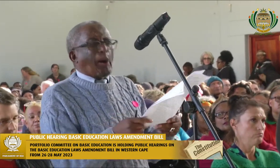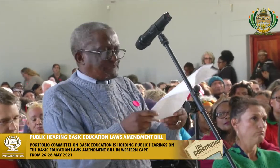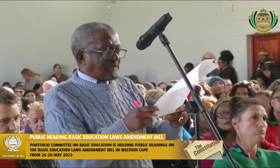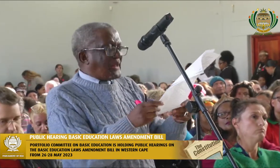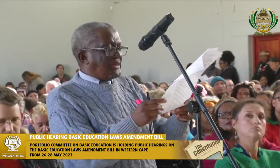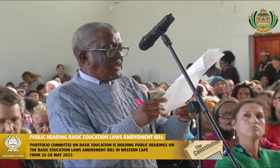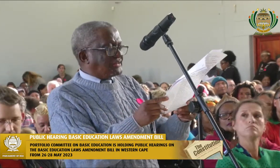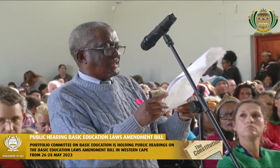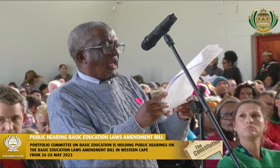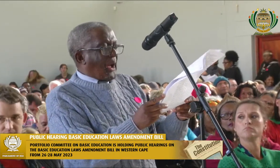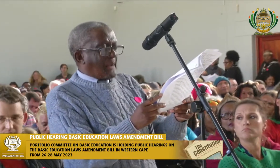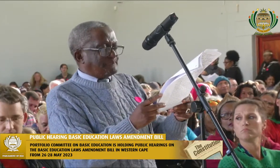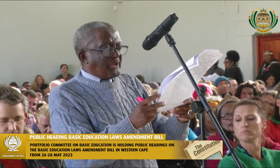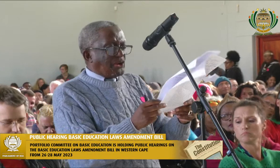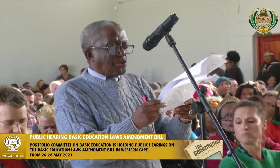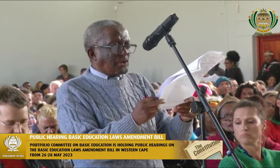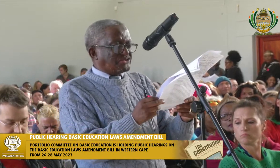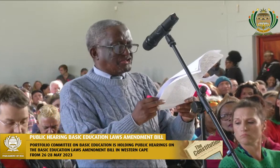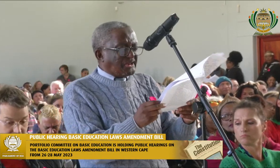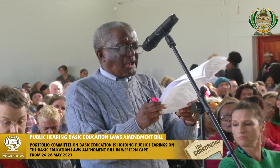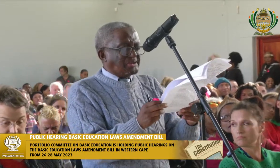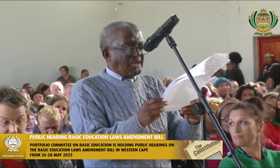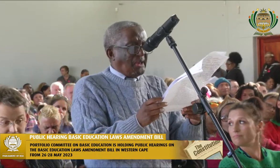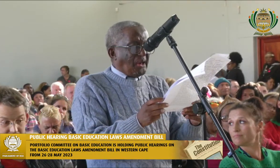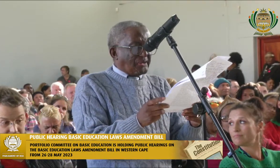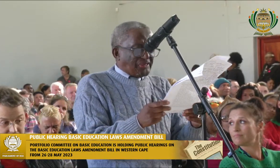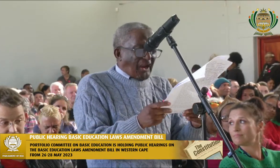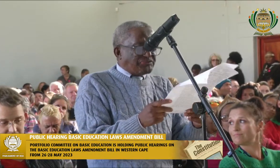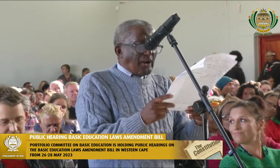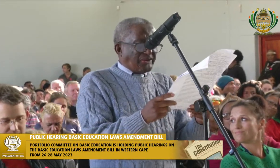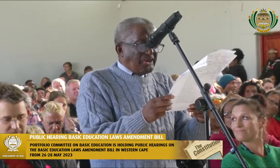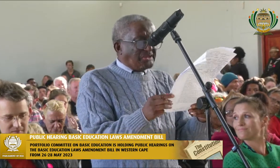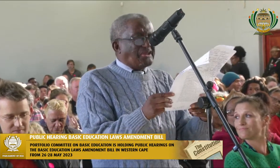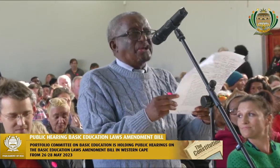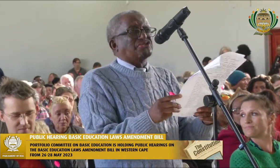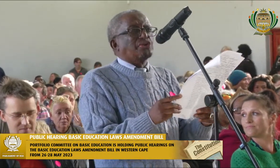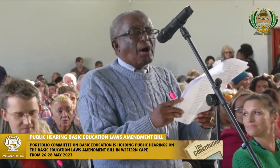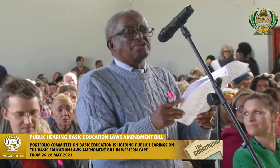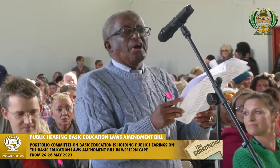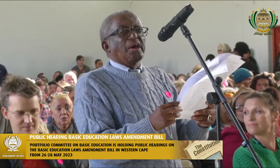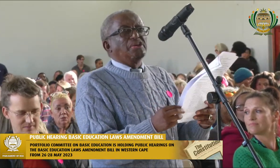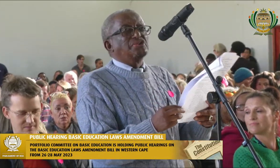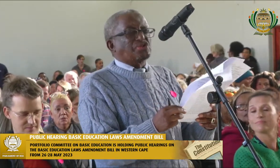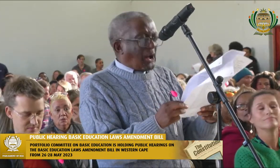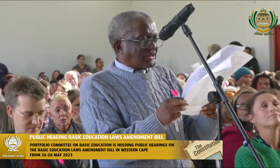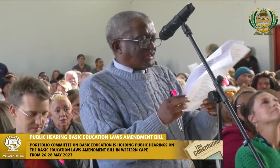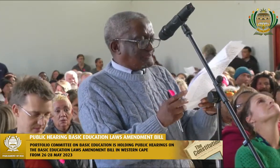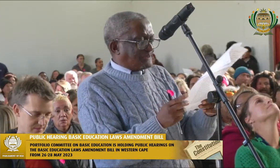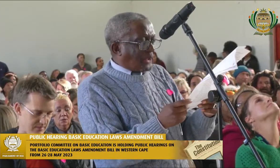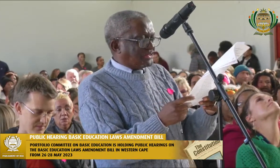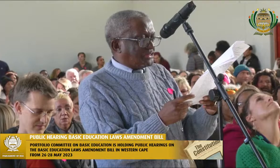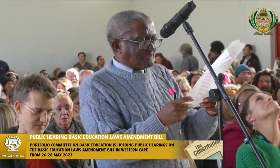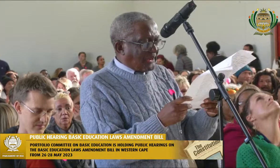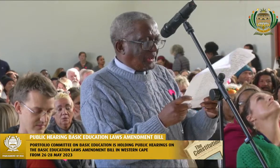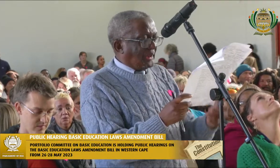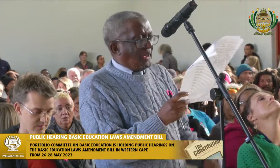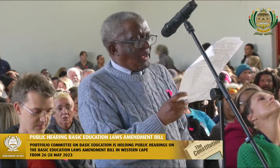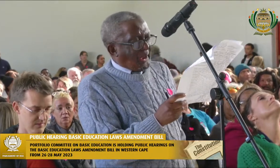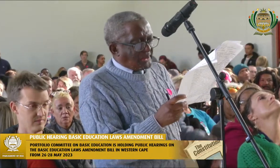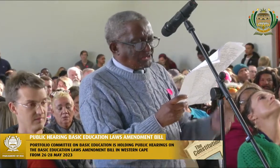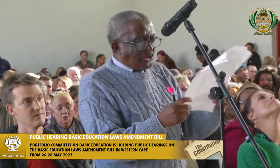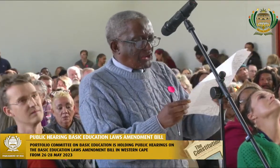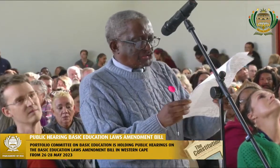education proper needs are being considered. Therefore, he does not, in short, support the